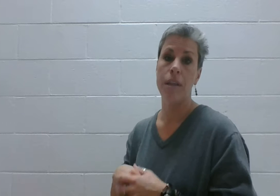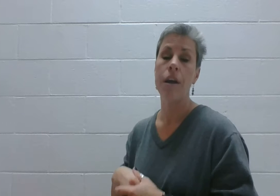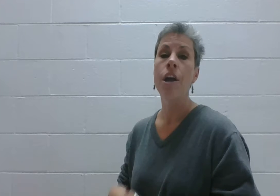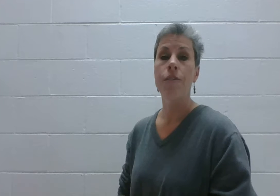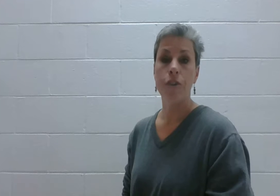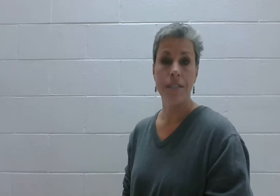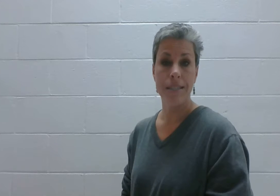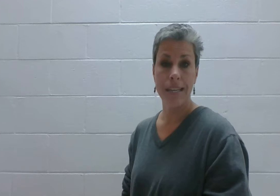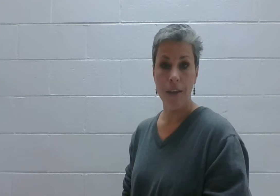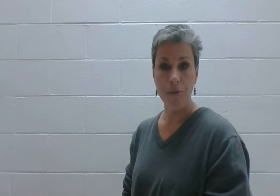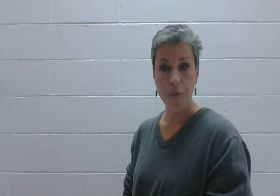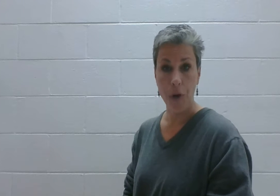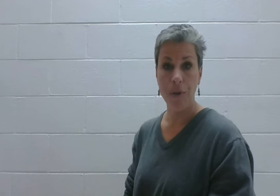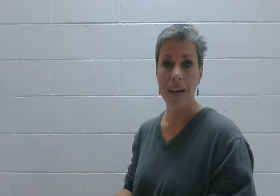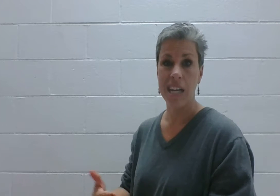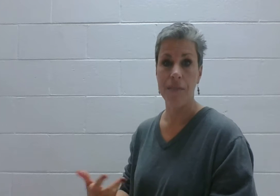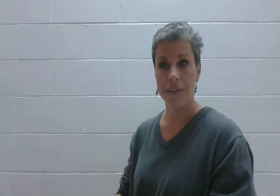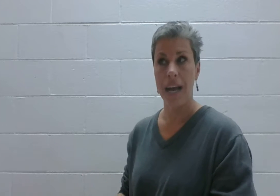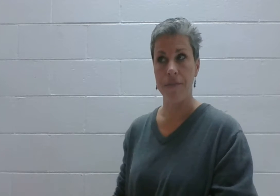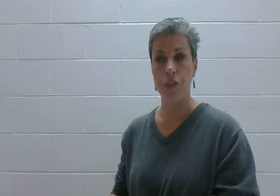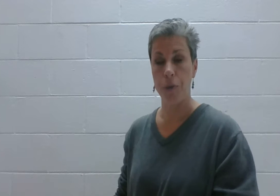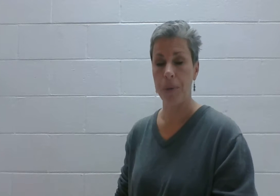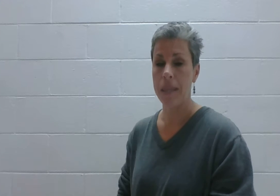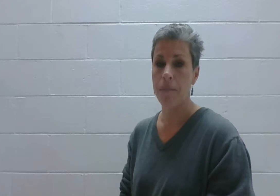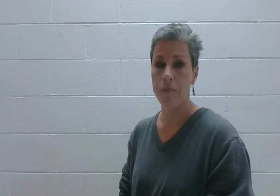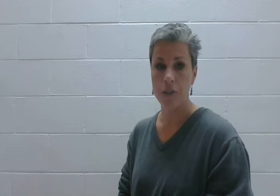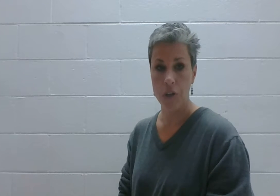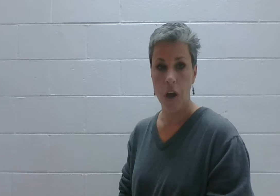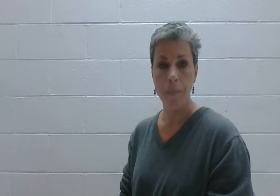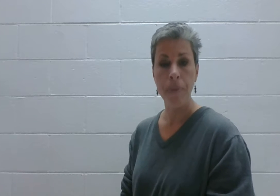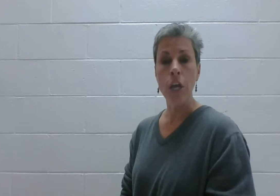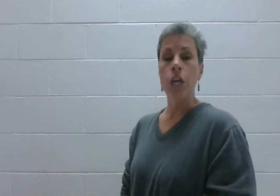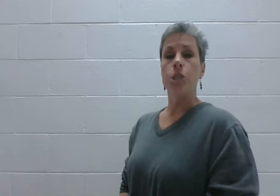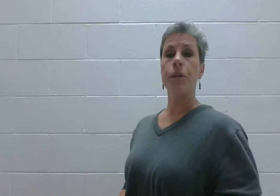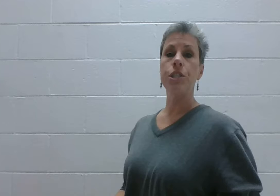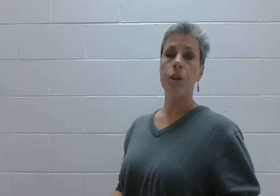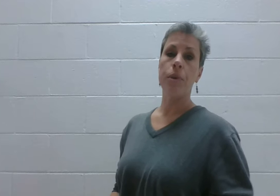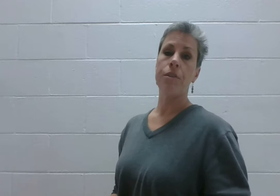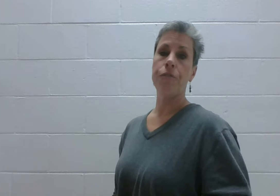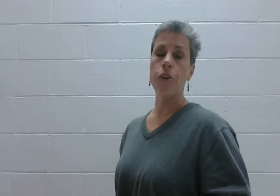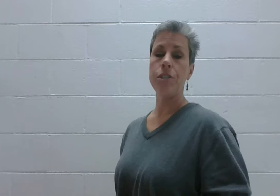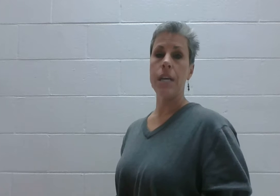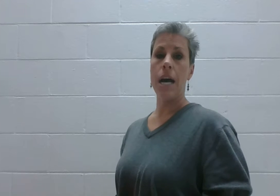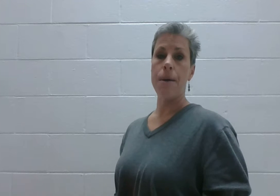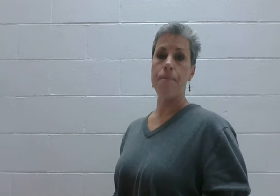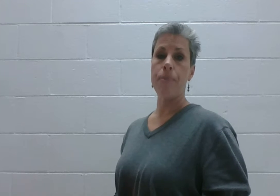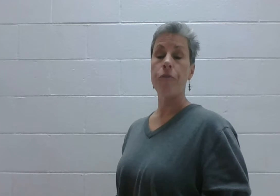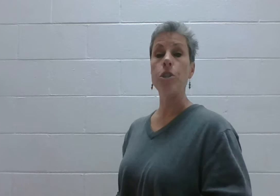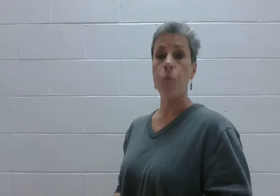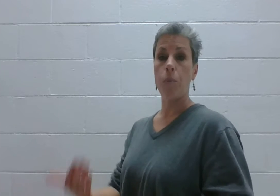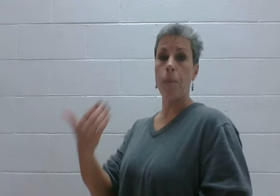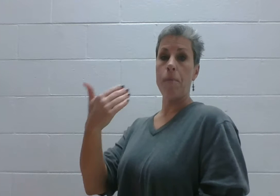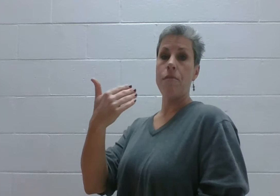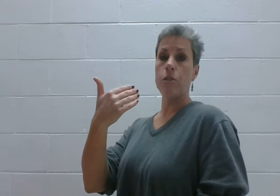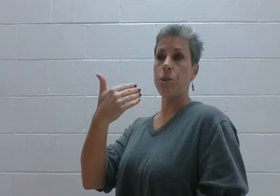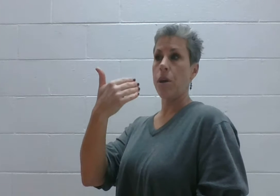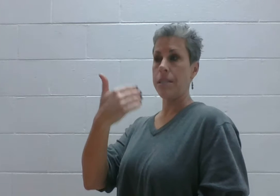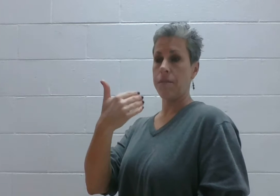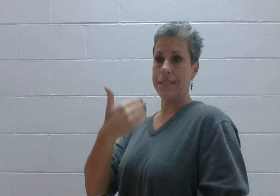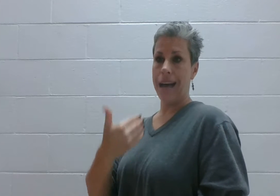the verses together for you as I've kind of interpreted them for the song. So we're going to start with the first word when we refer to ourselves as